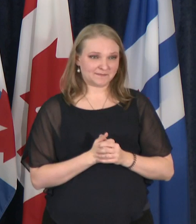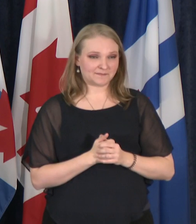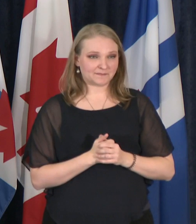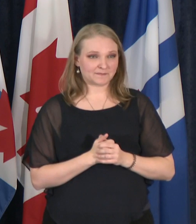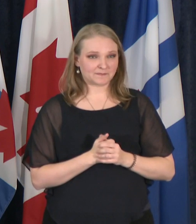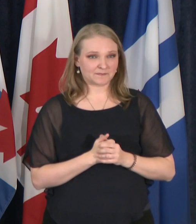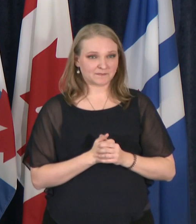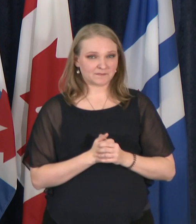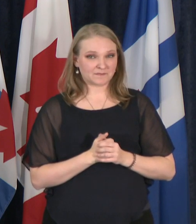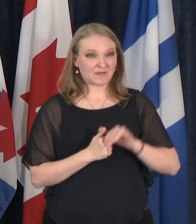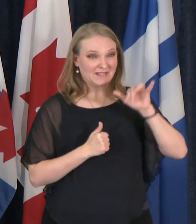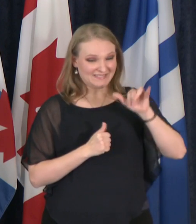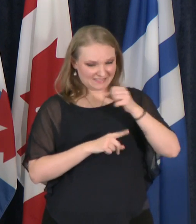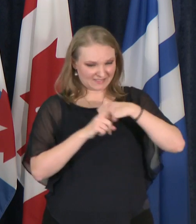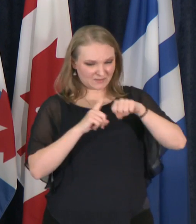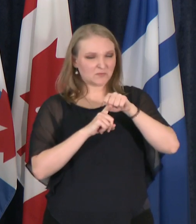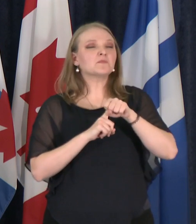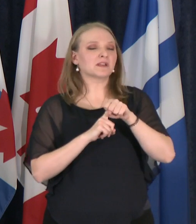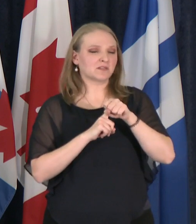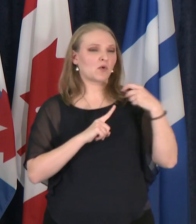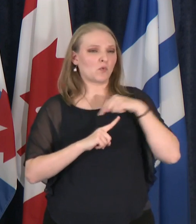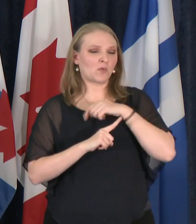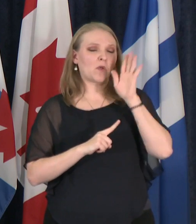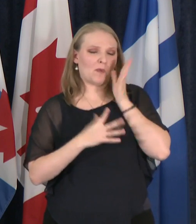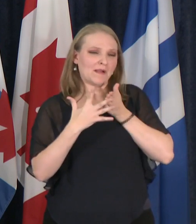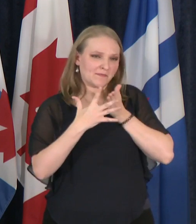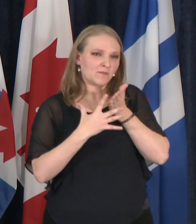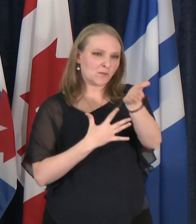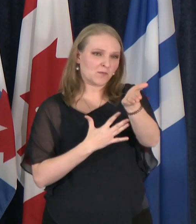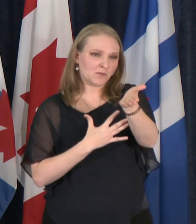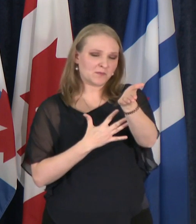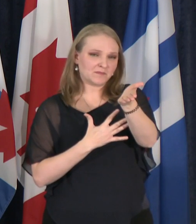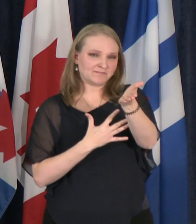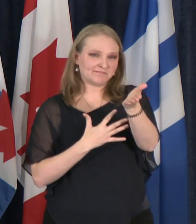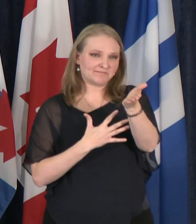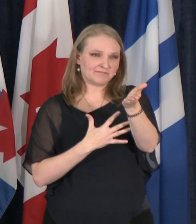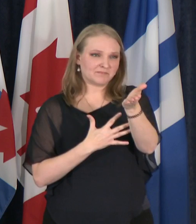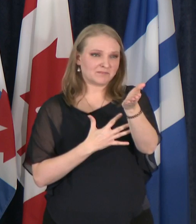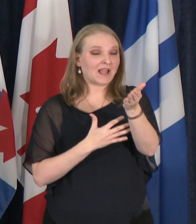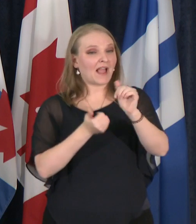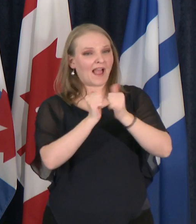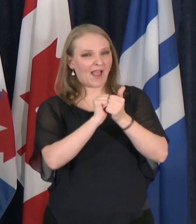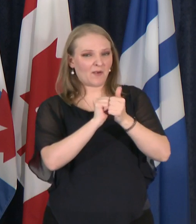We will get through this, and we need your help.